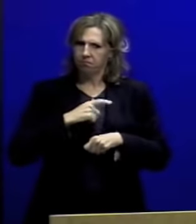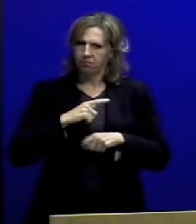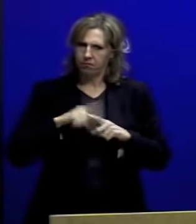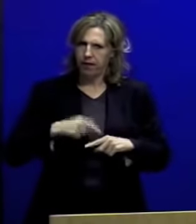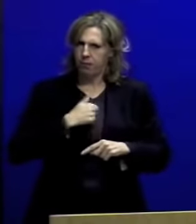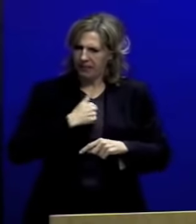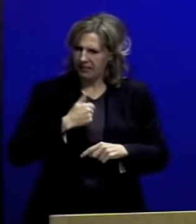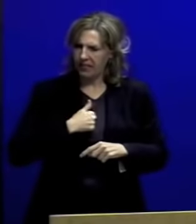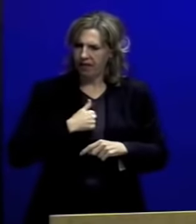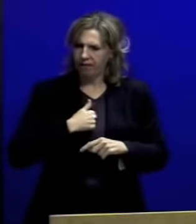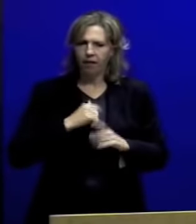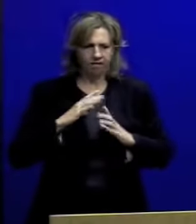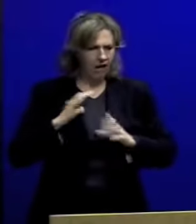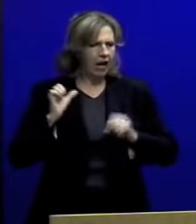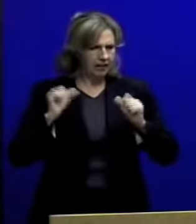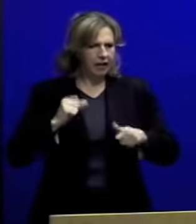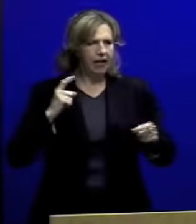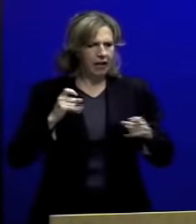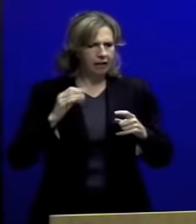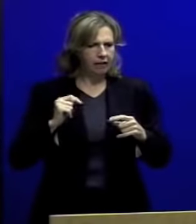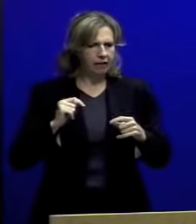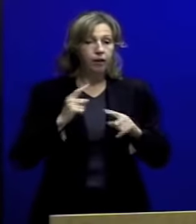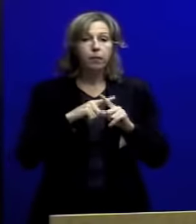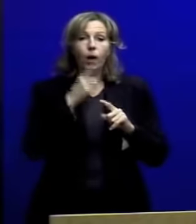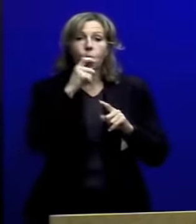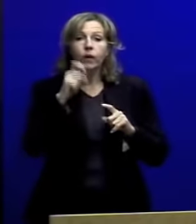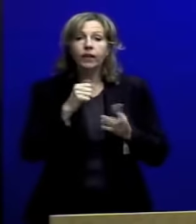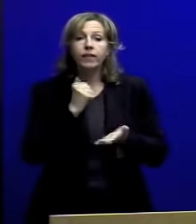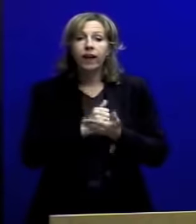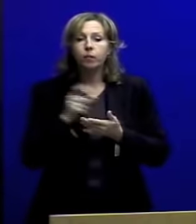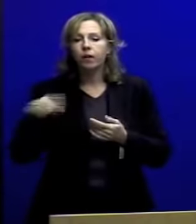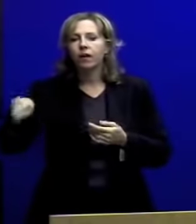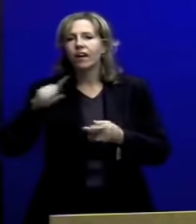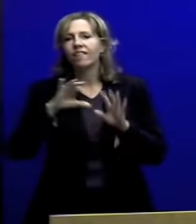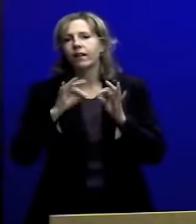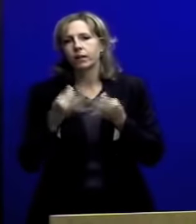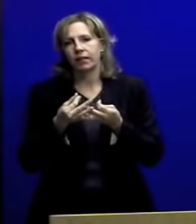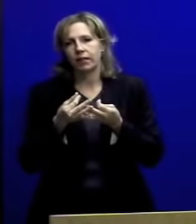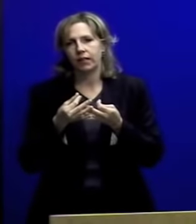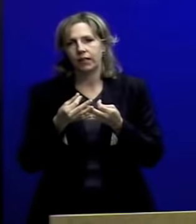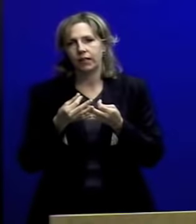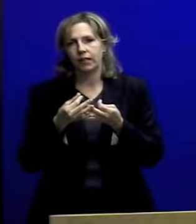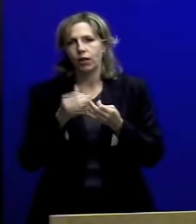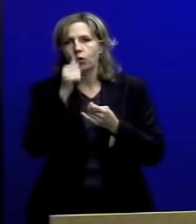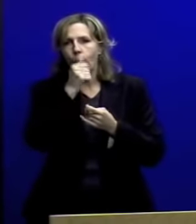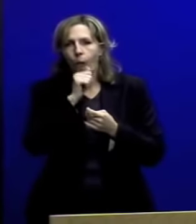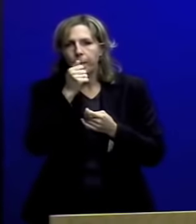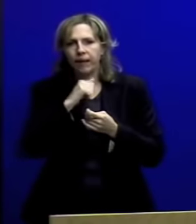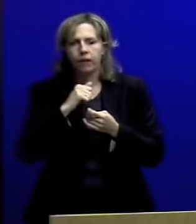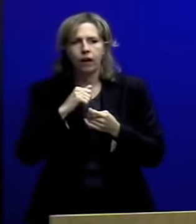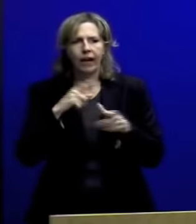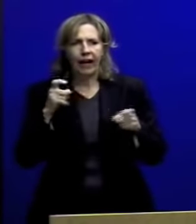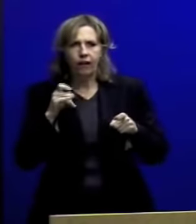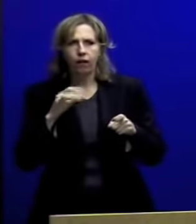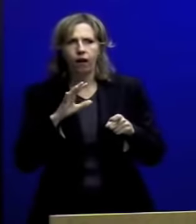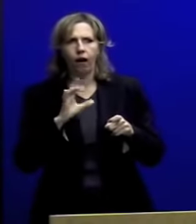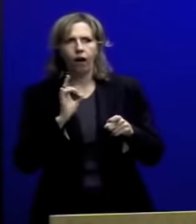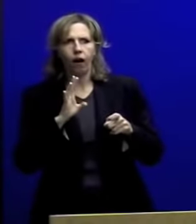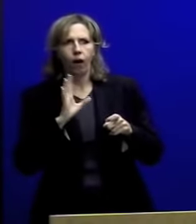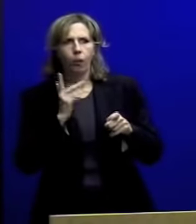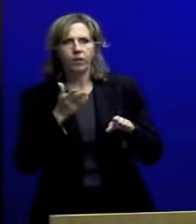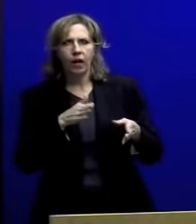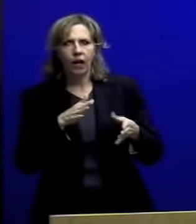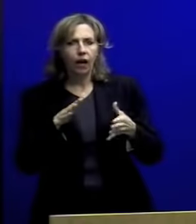but it's the family that needs help. Coping with the illness, young children who need to help understanding,